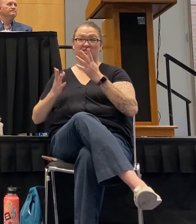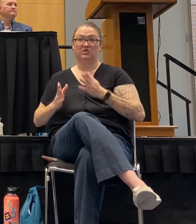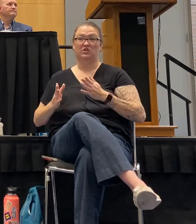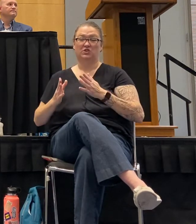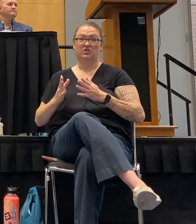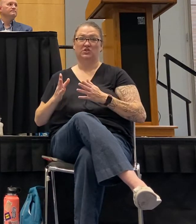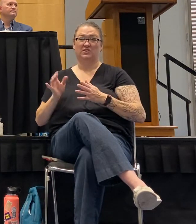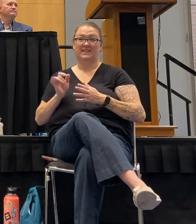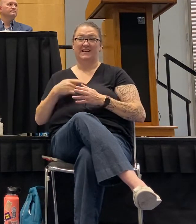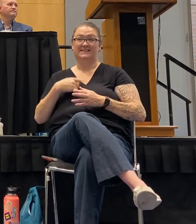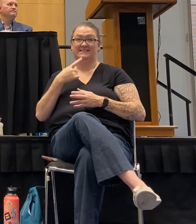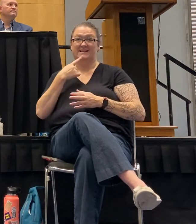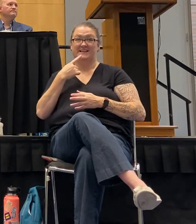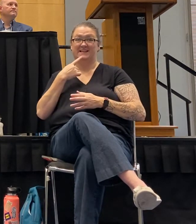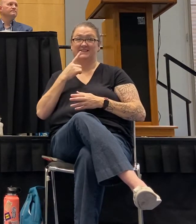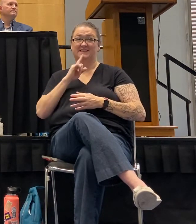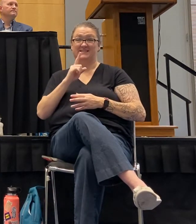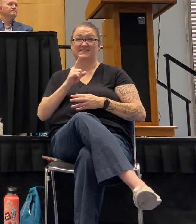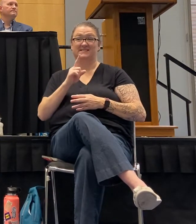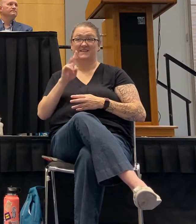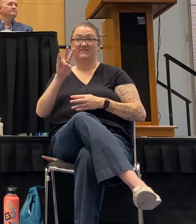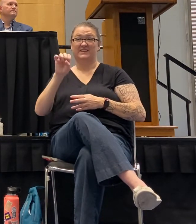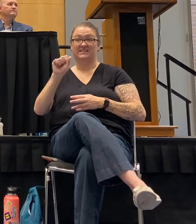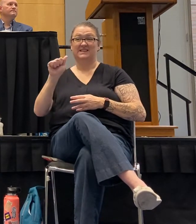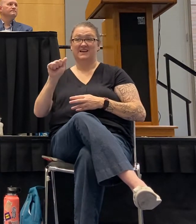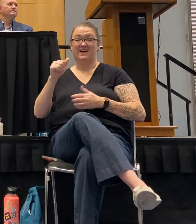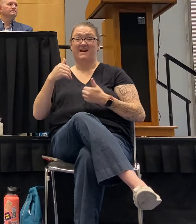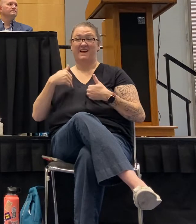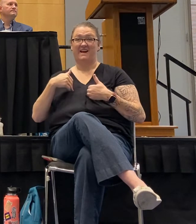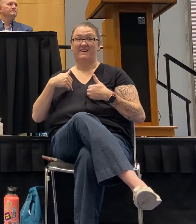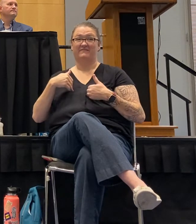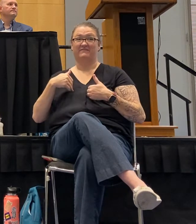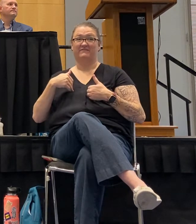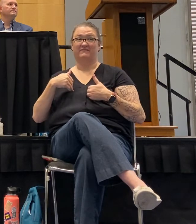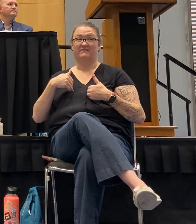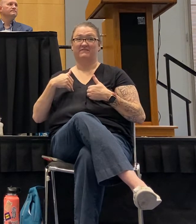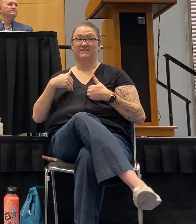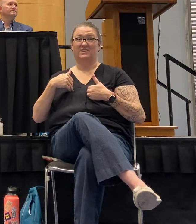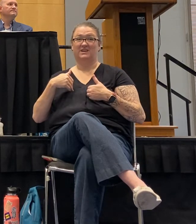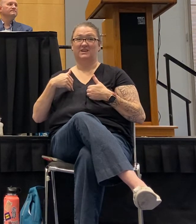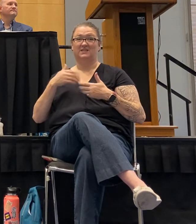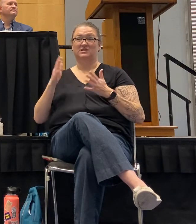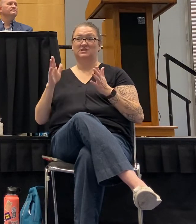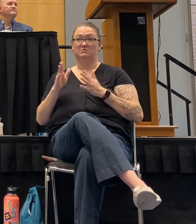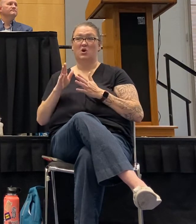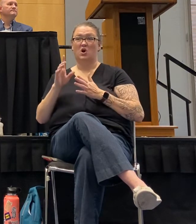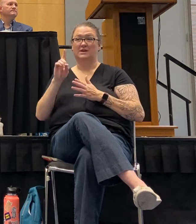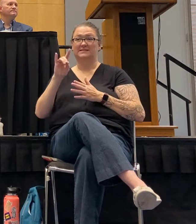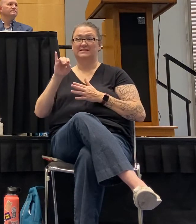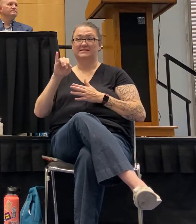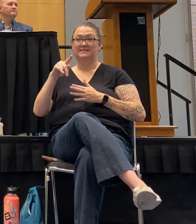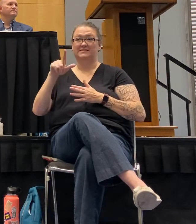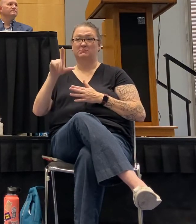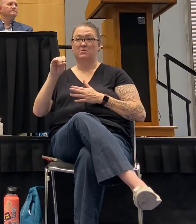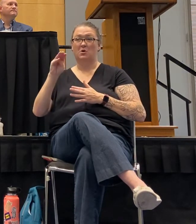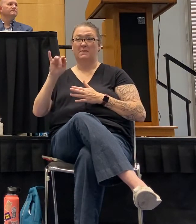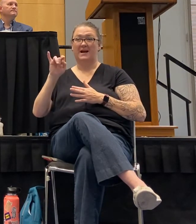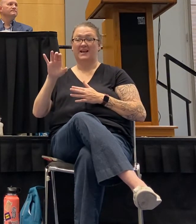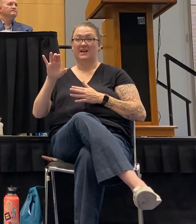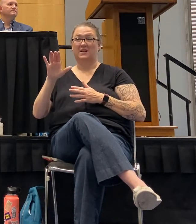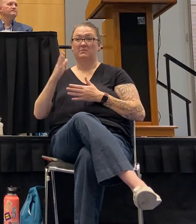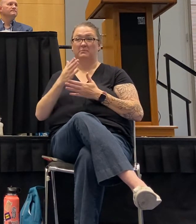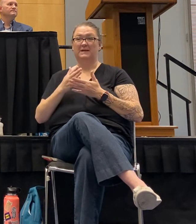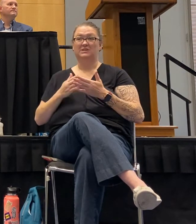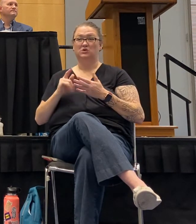said, it is a visa that does have a small diplomatic component to it, so the